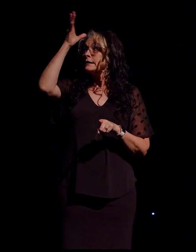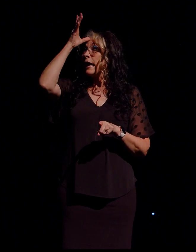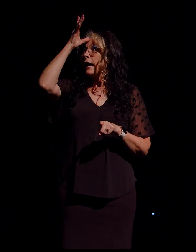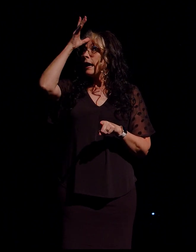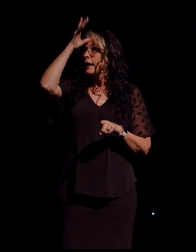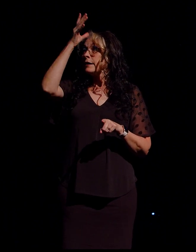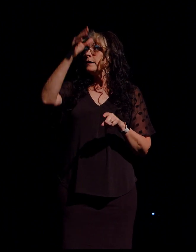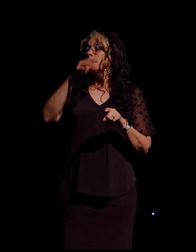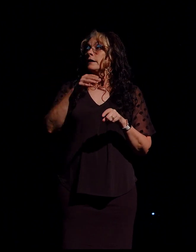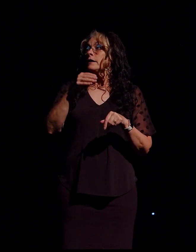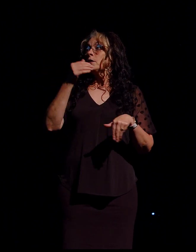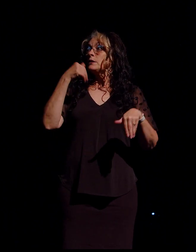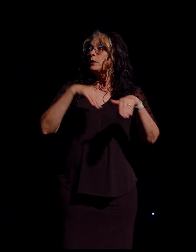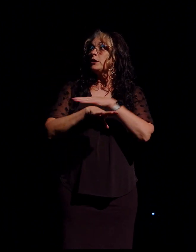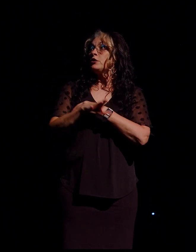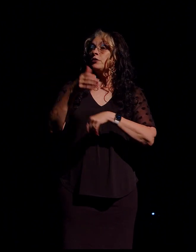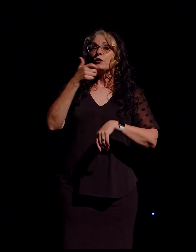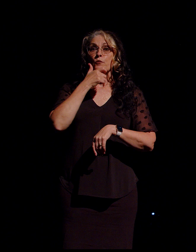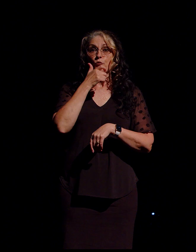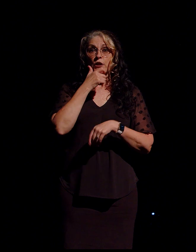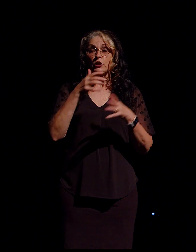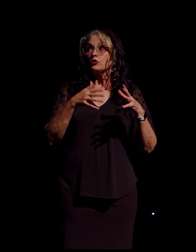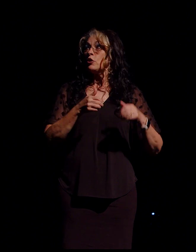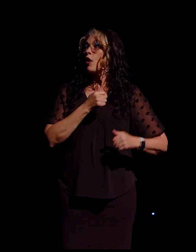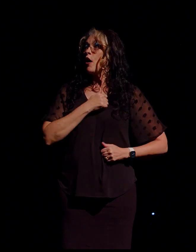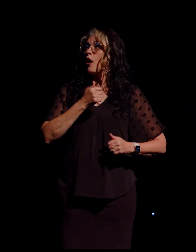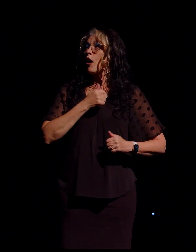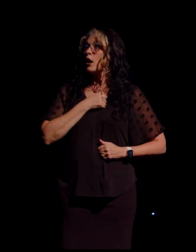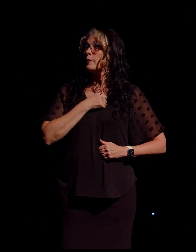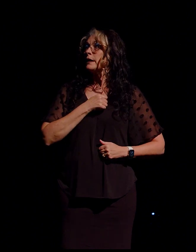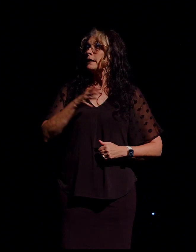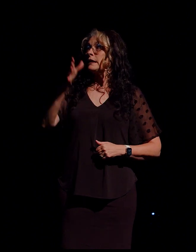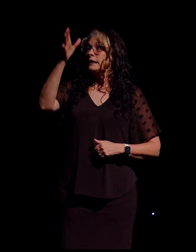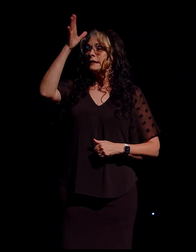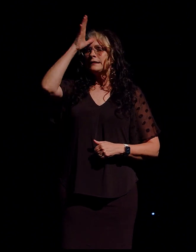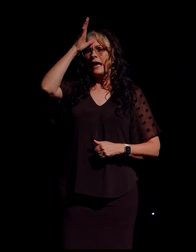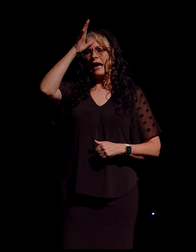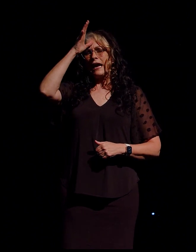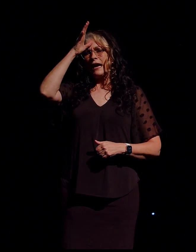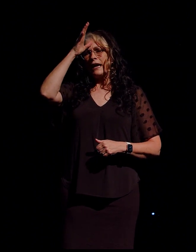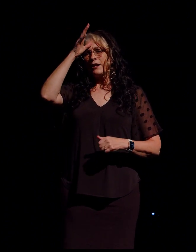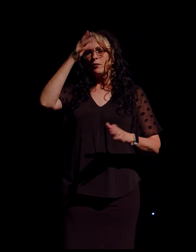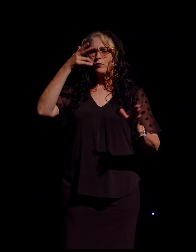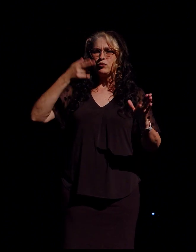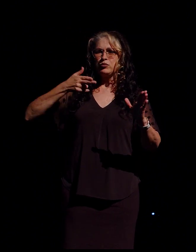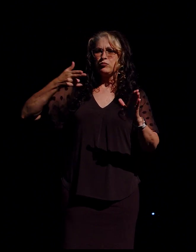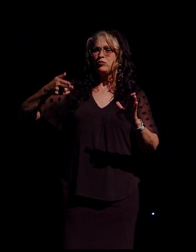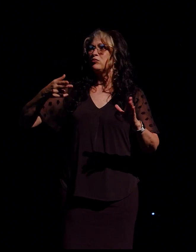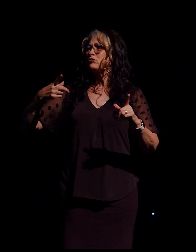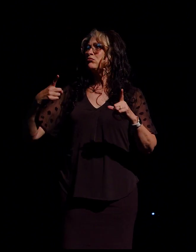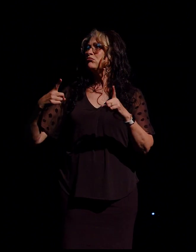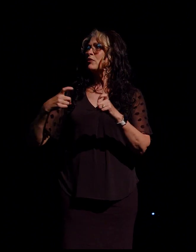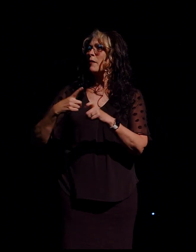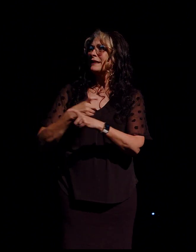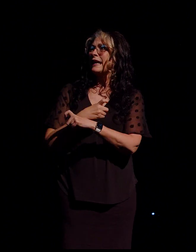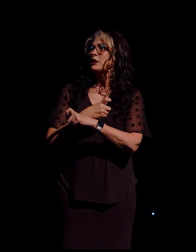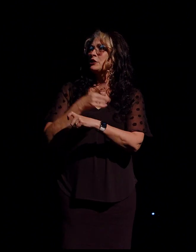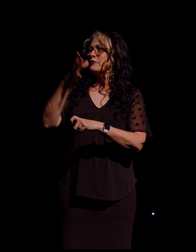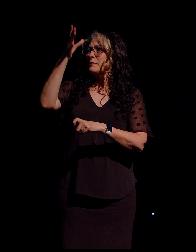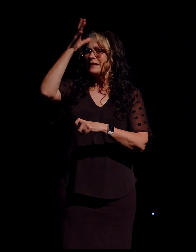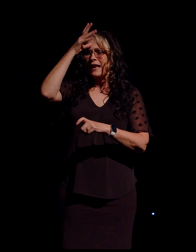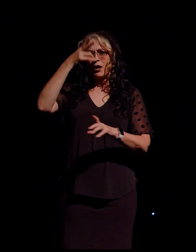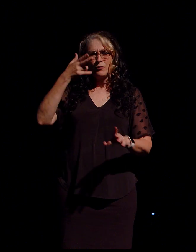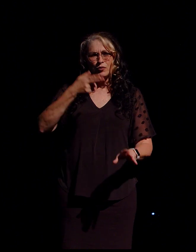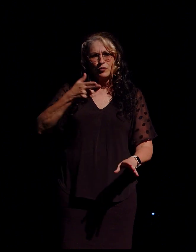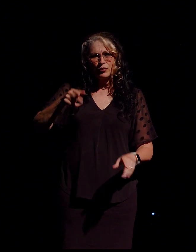was conscripted into the British Army. Dad was shot up very, very badly. There were complications from Dad's being shot